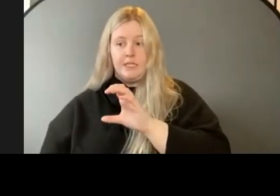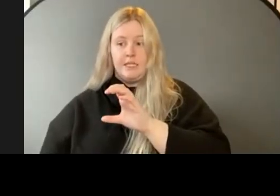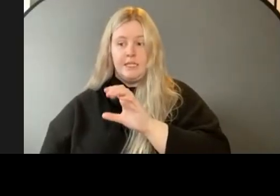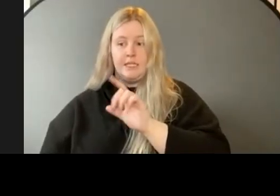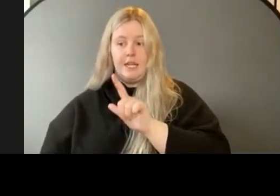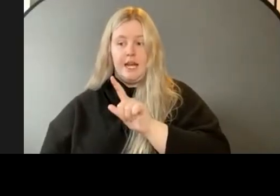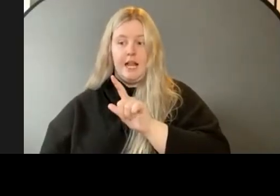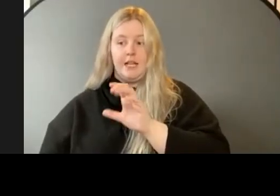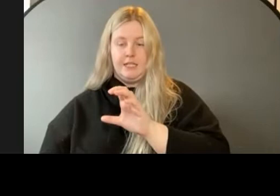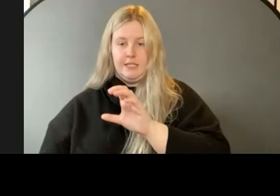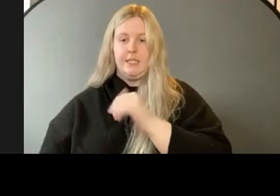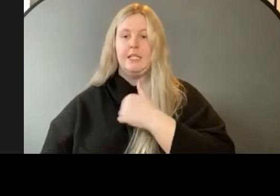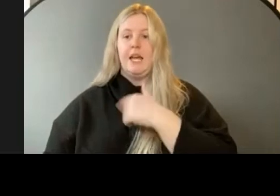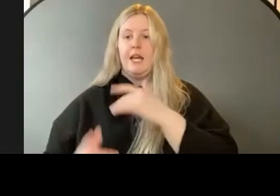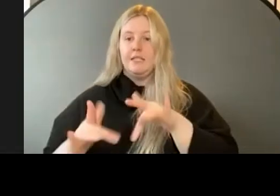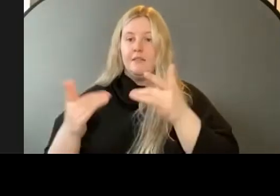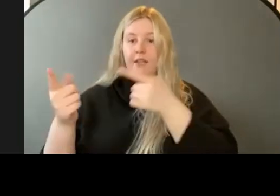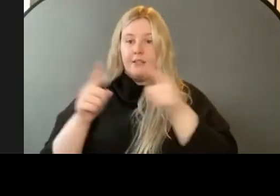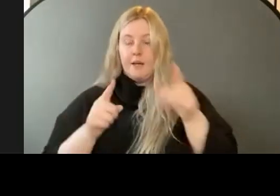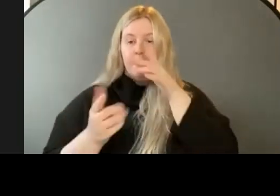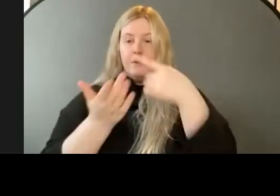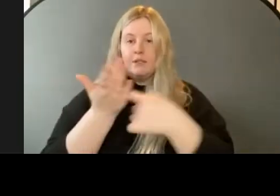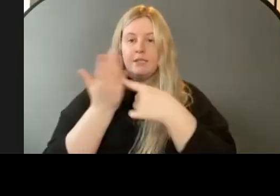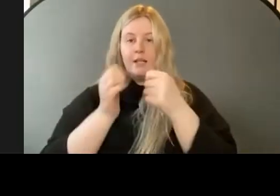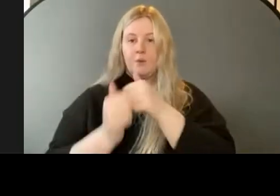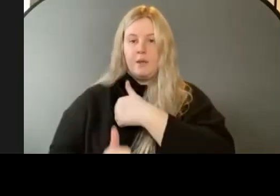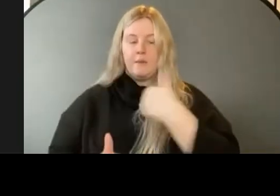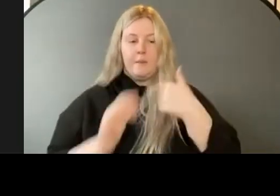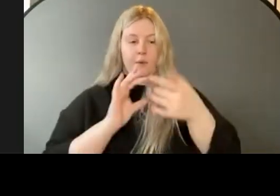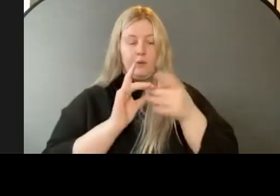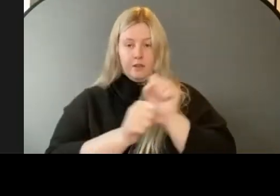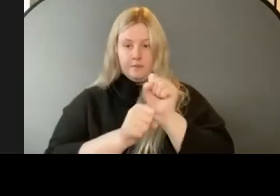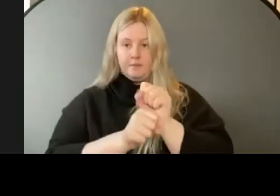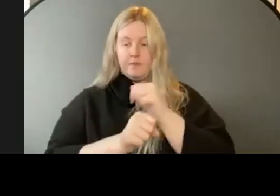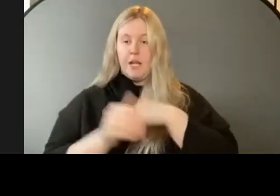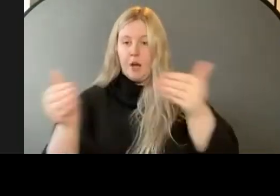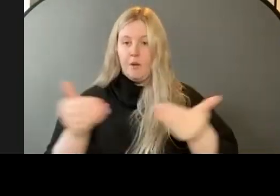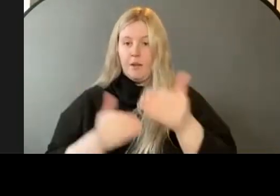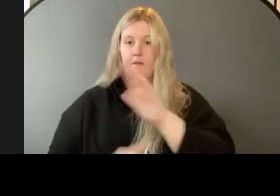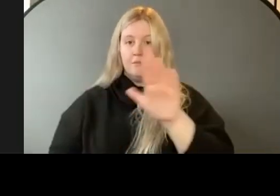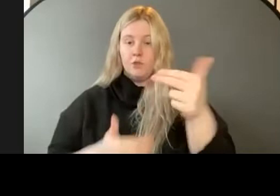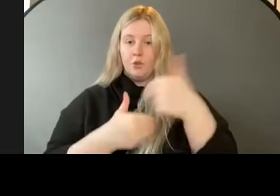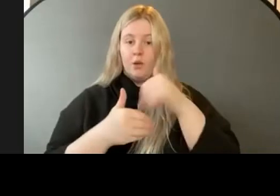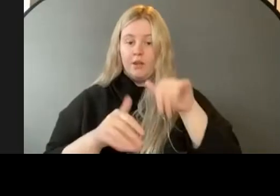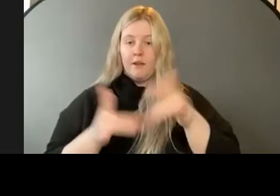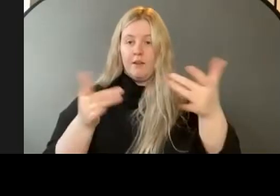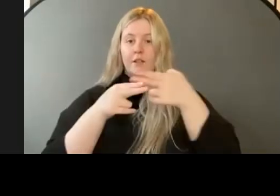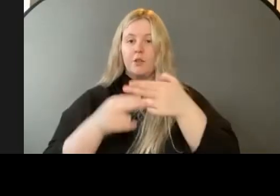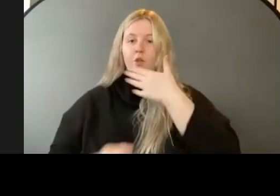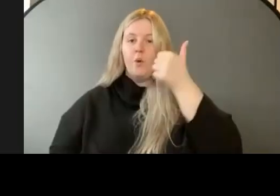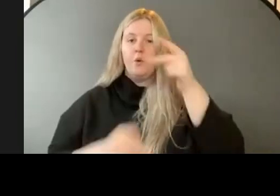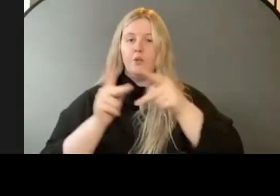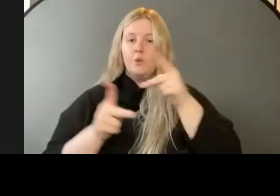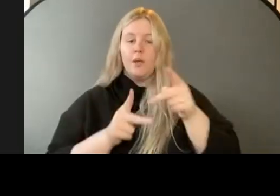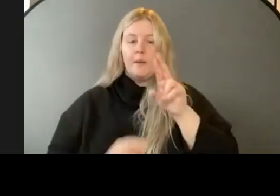to member states about the work. And I want to invite you to that event. It's called Older Women Rock the World,